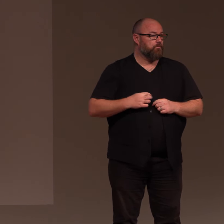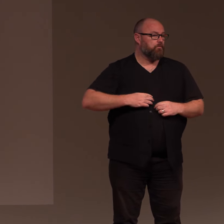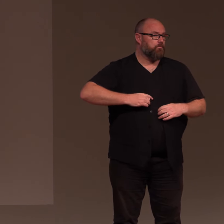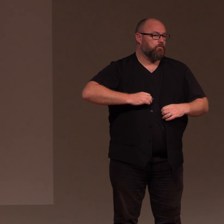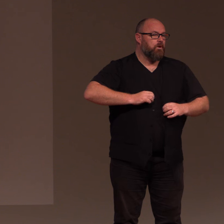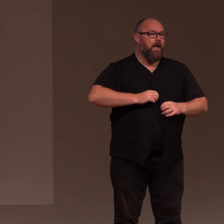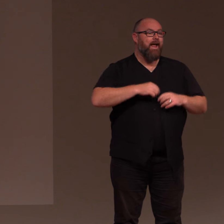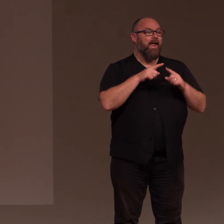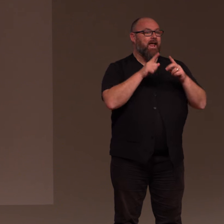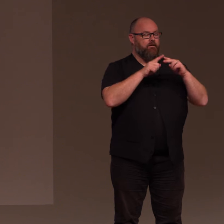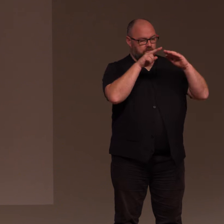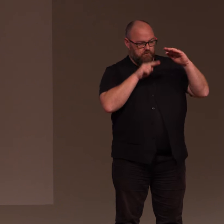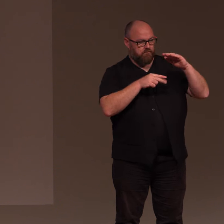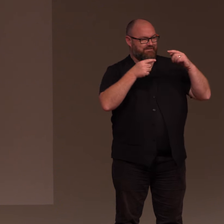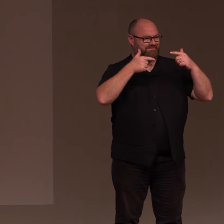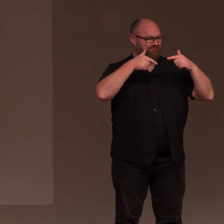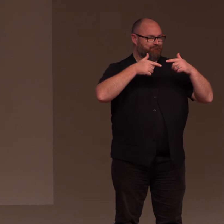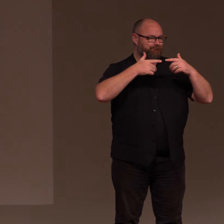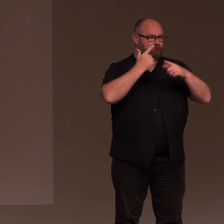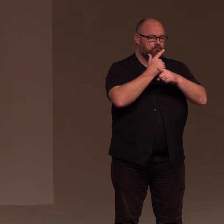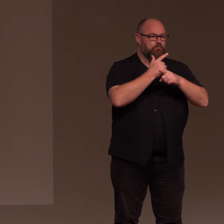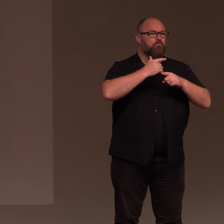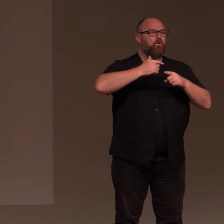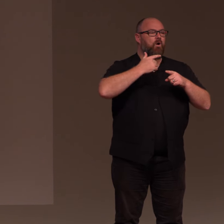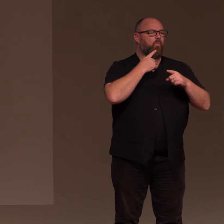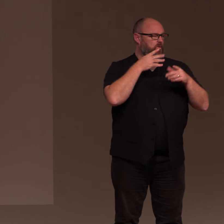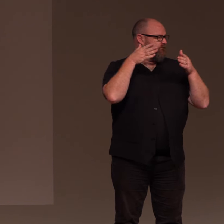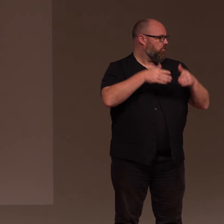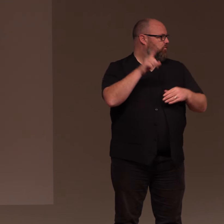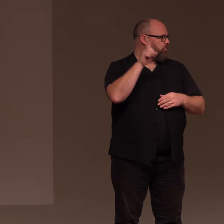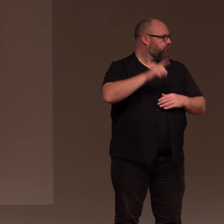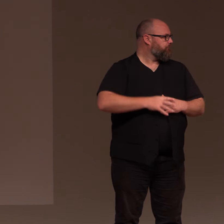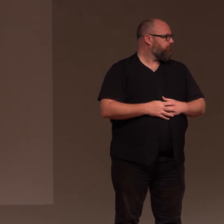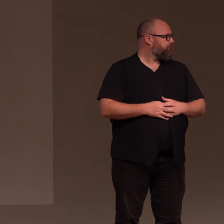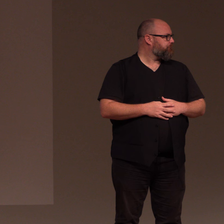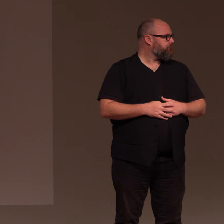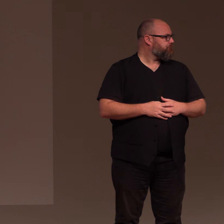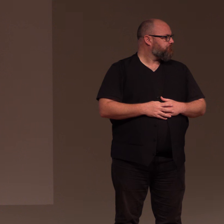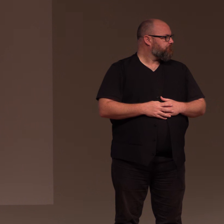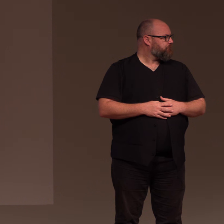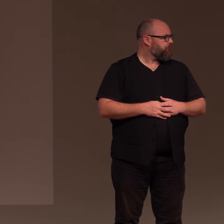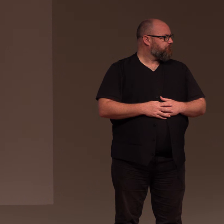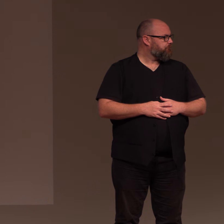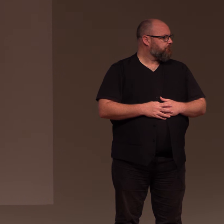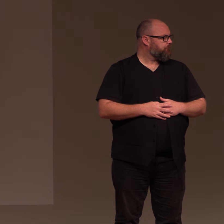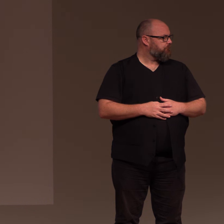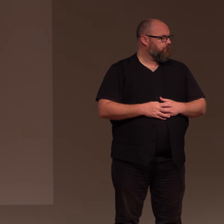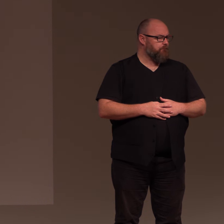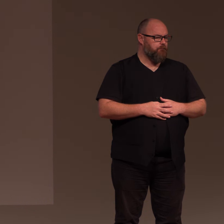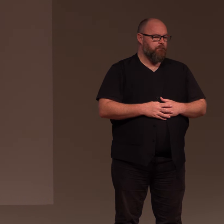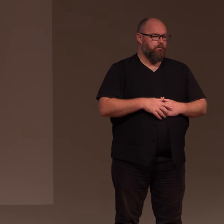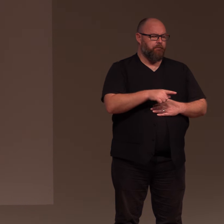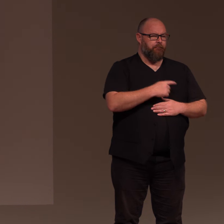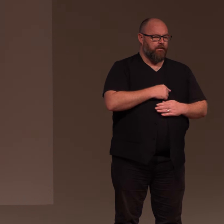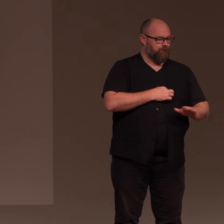a deep level, and just what we're just looking at today, is it's this levels of going from little